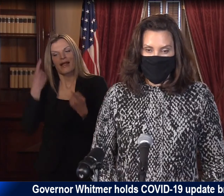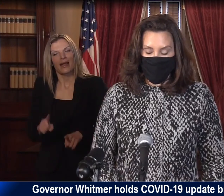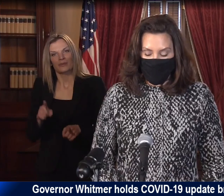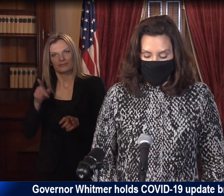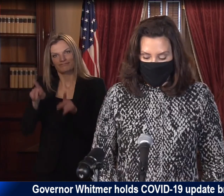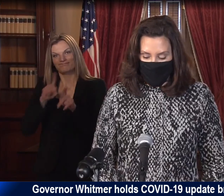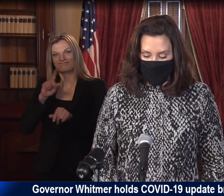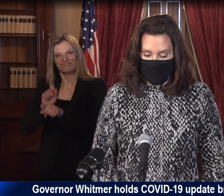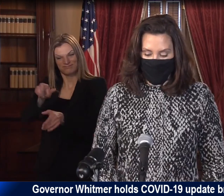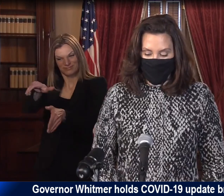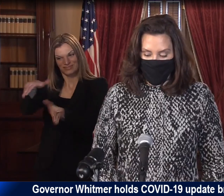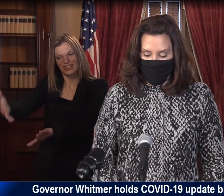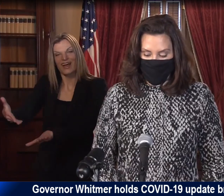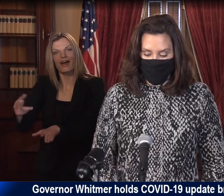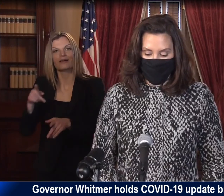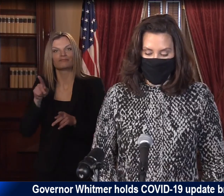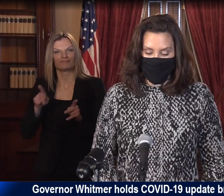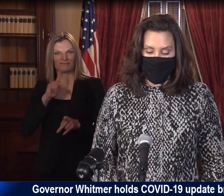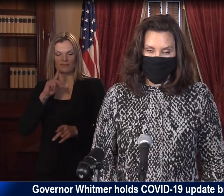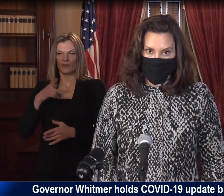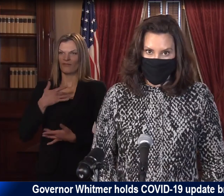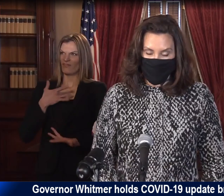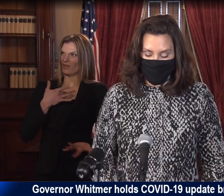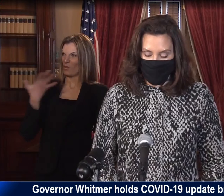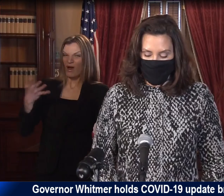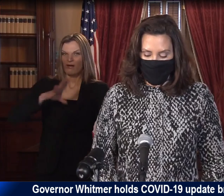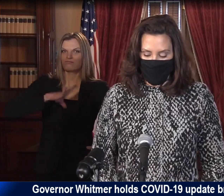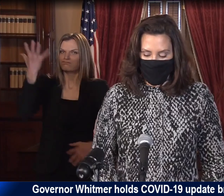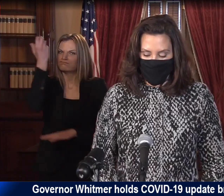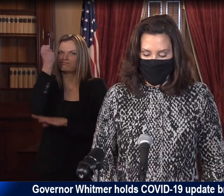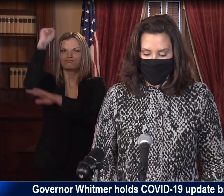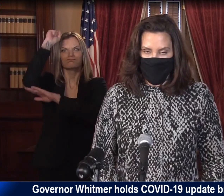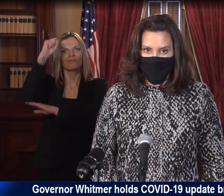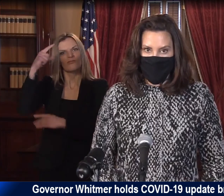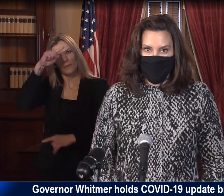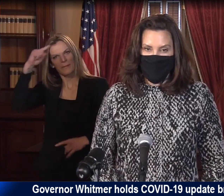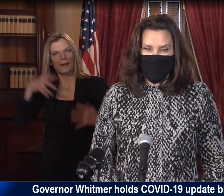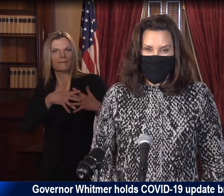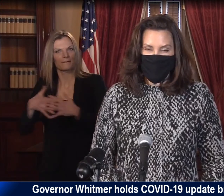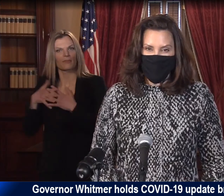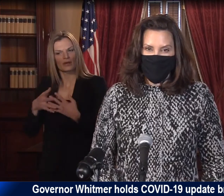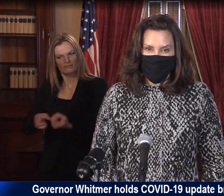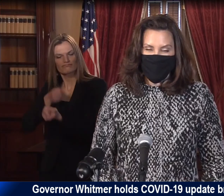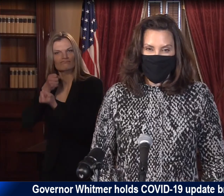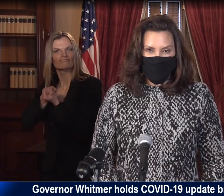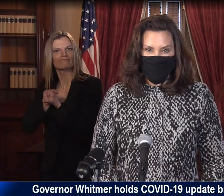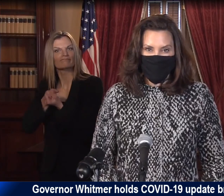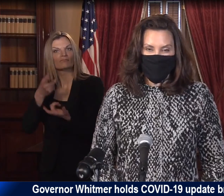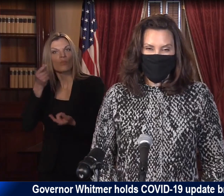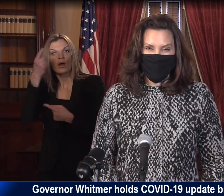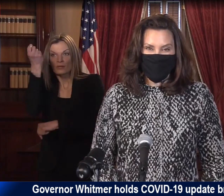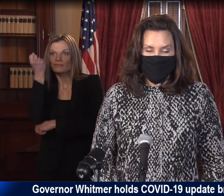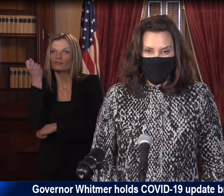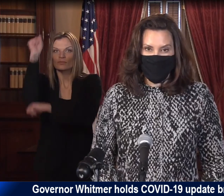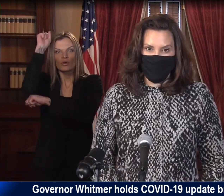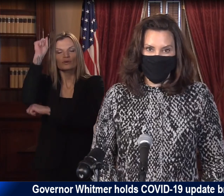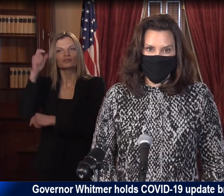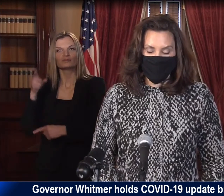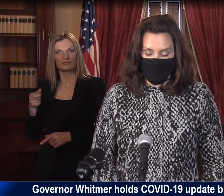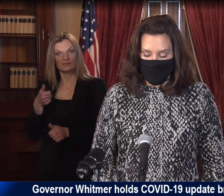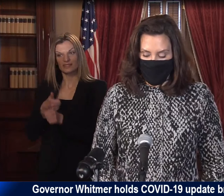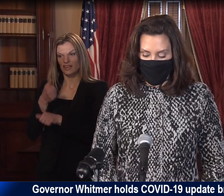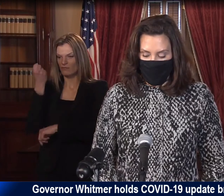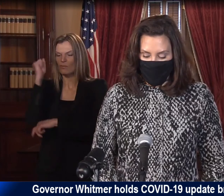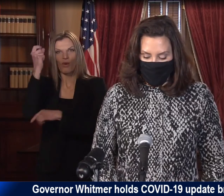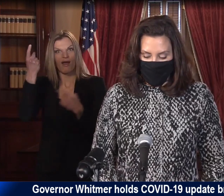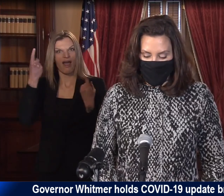of Breonna Taylor and George Floyd and countless other Black Americans, they were responded to with tear